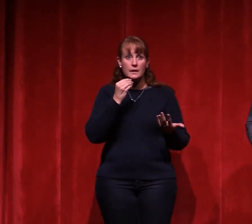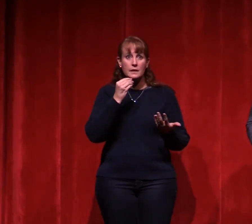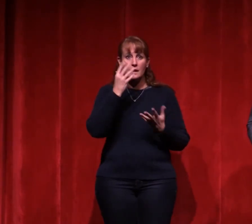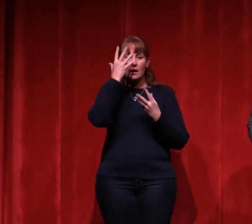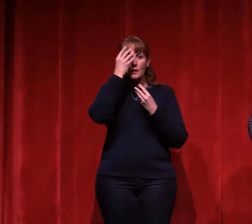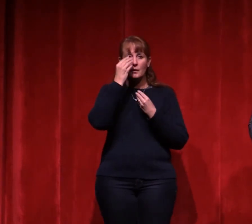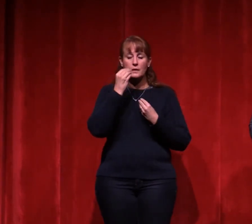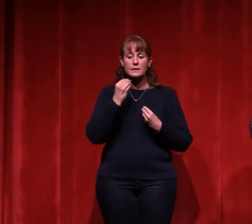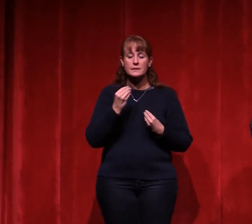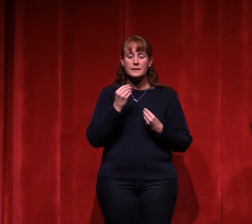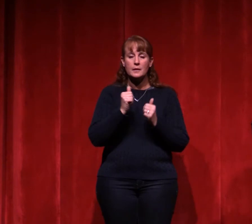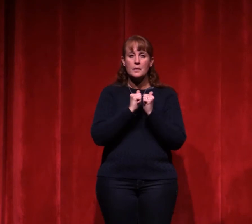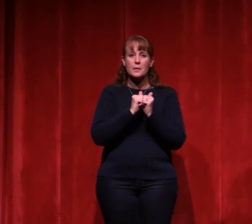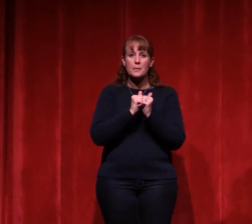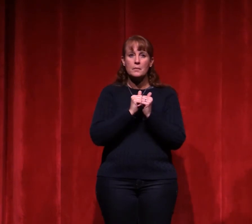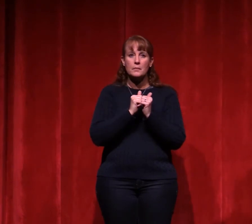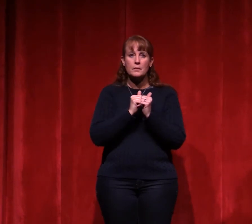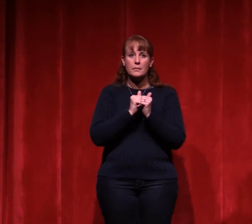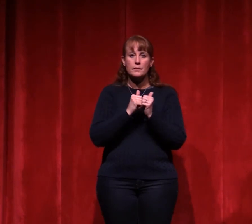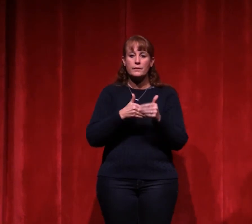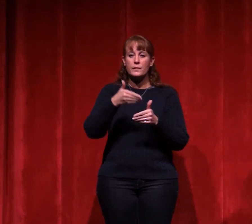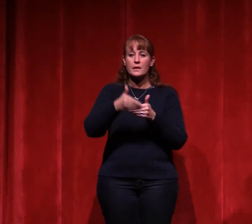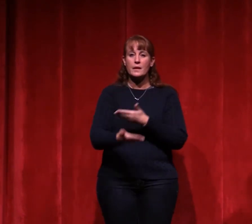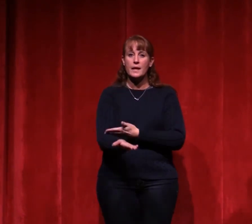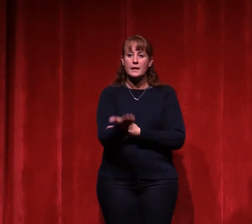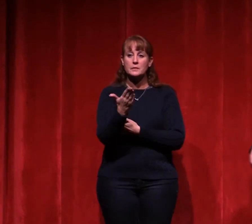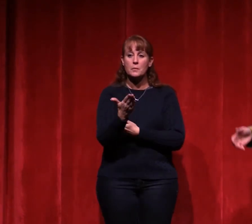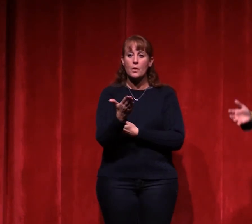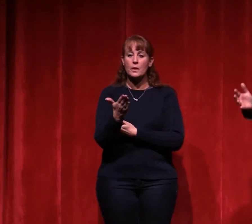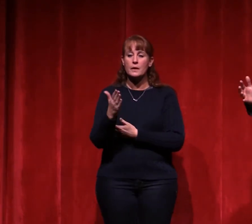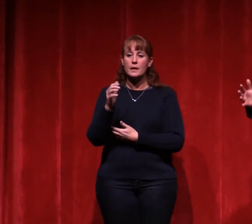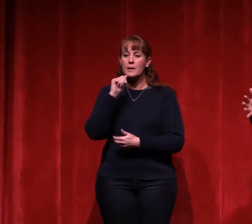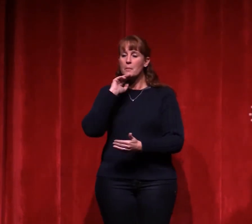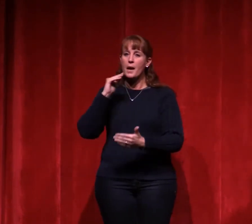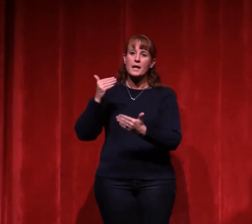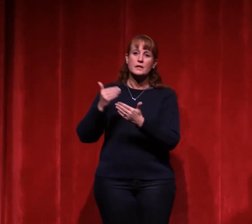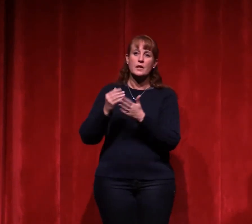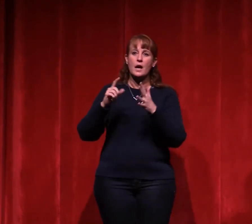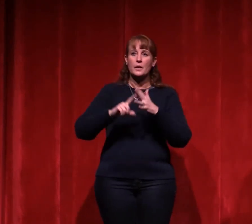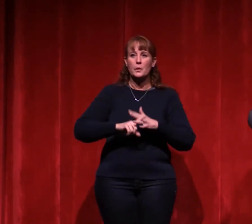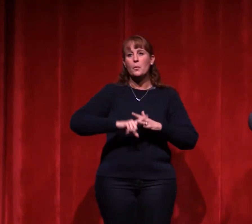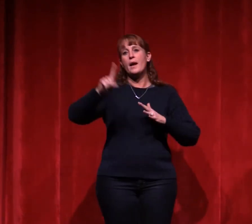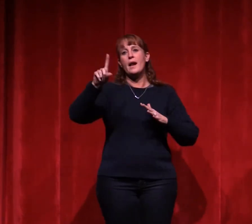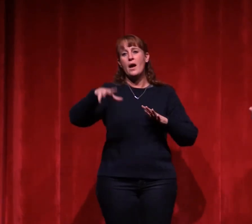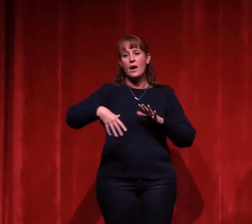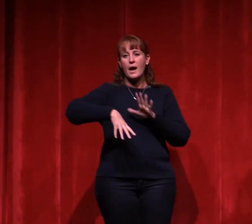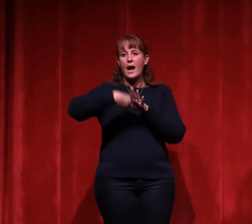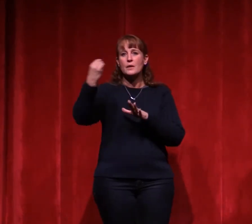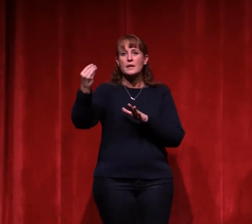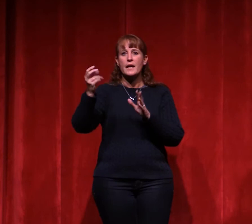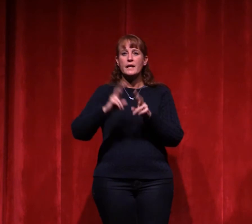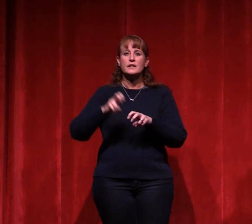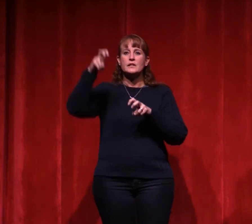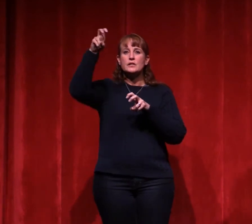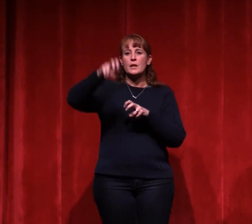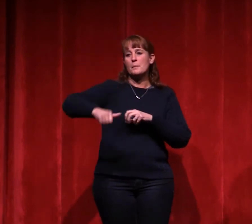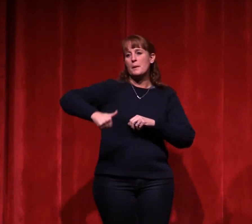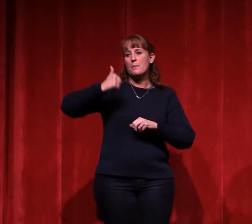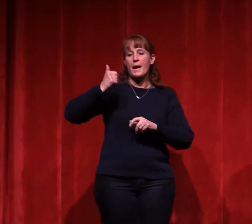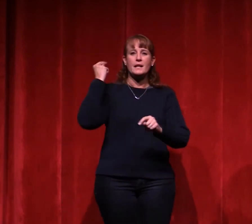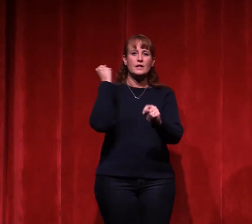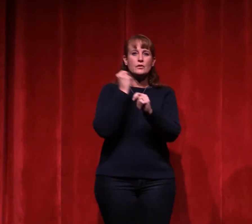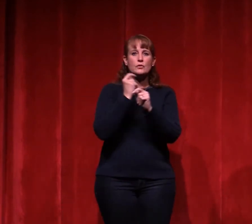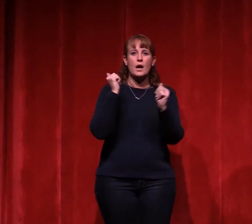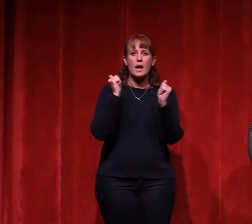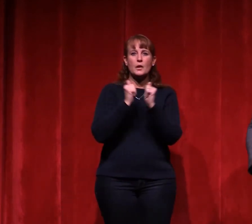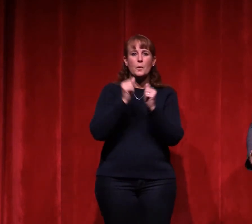drifted off into fitful sleep. The next morning, EB bounded outside in her pajamas and jumped right up into the back of the truck with